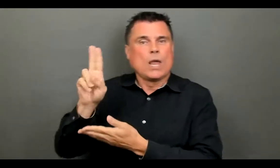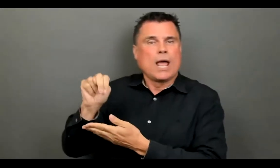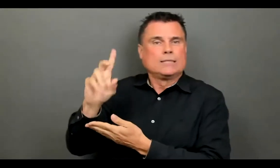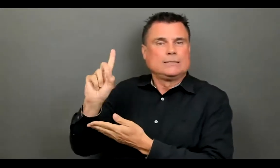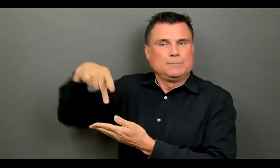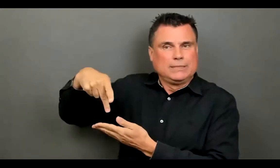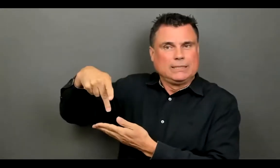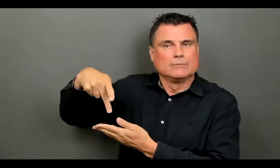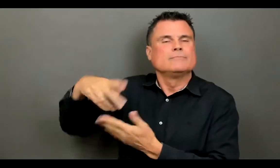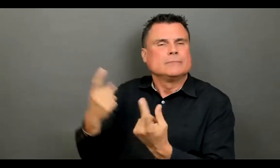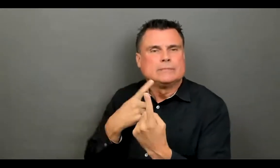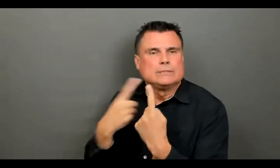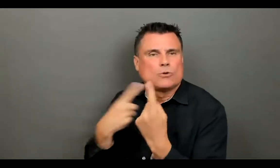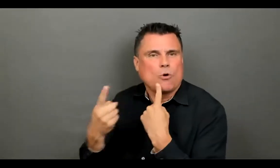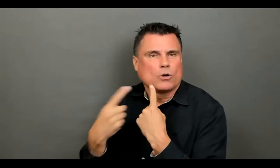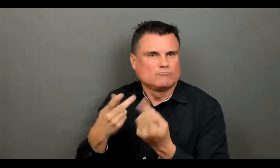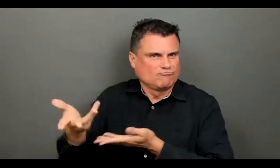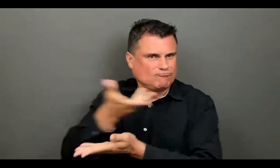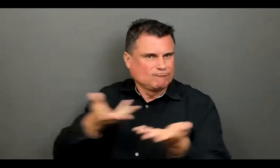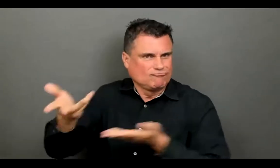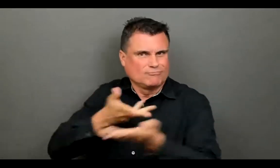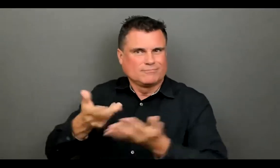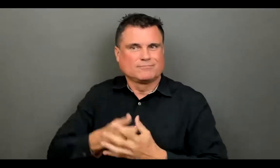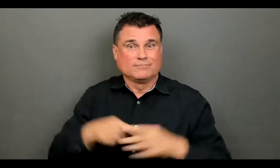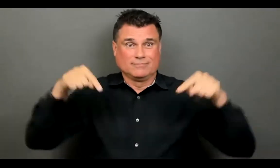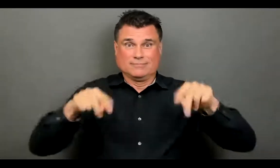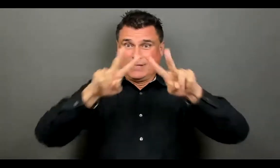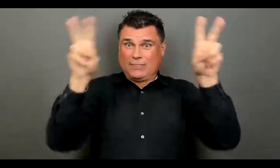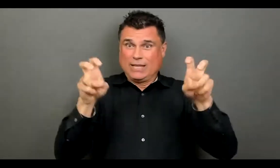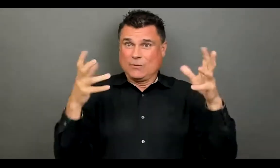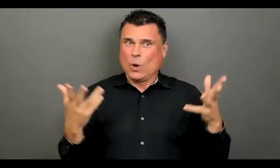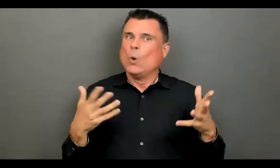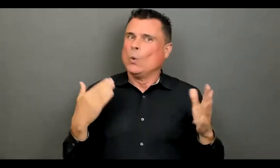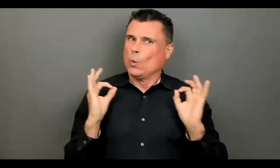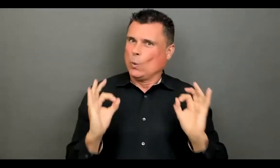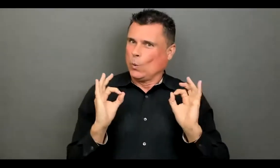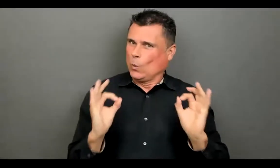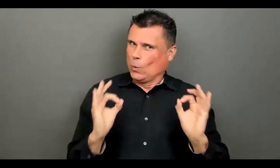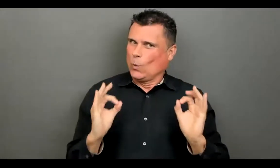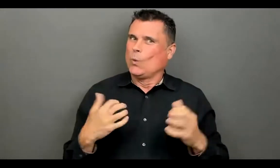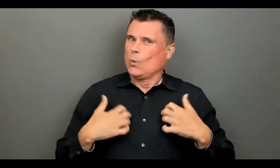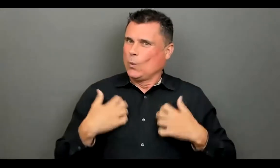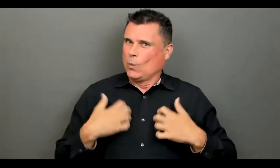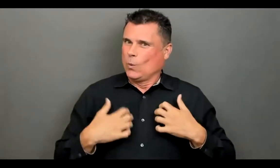on the wonderful topic that we are yet to unfold over the next 2 hours.